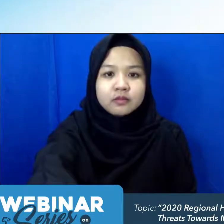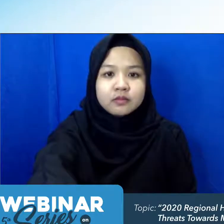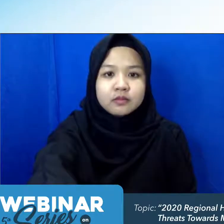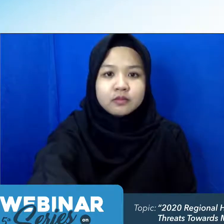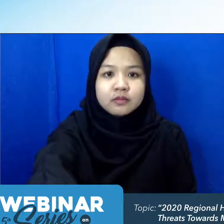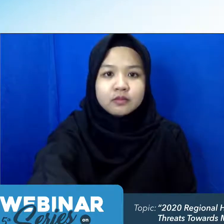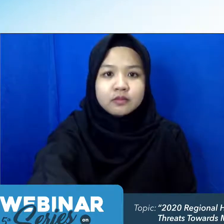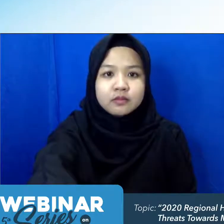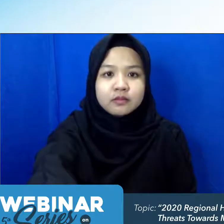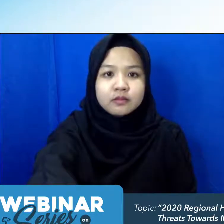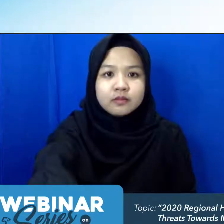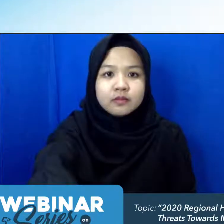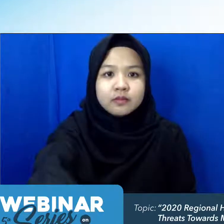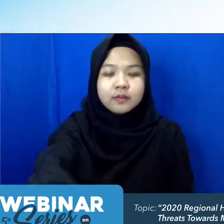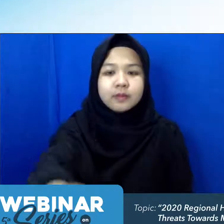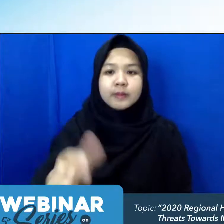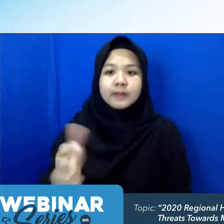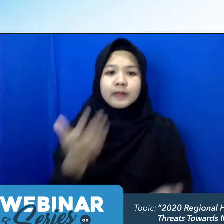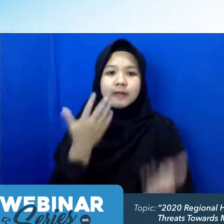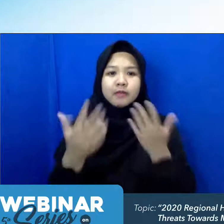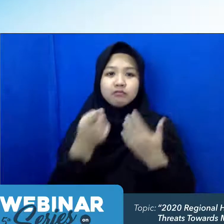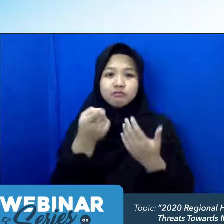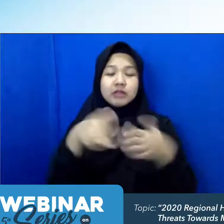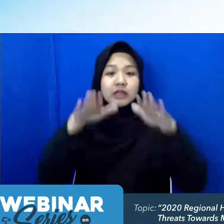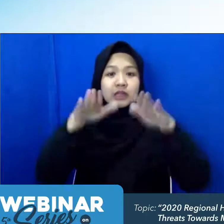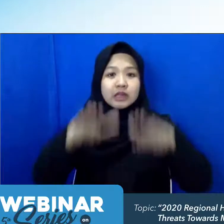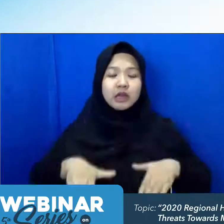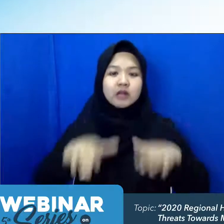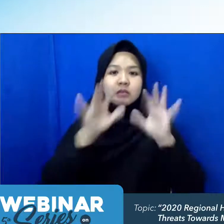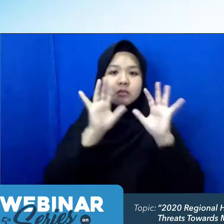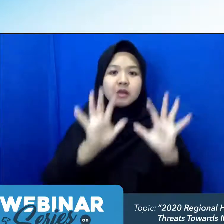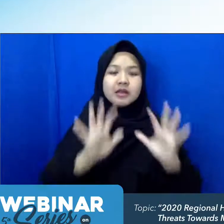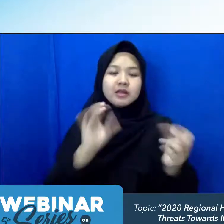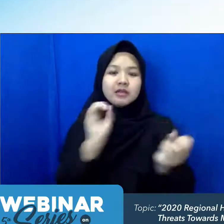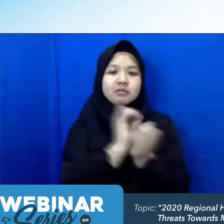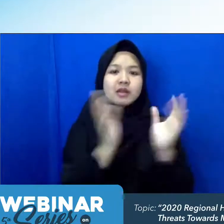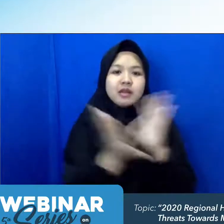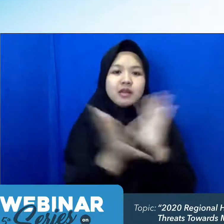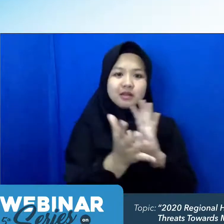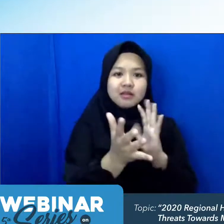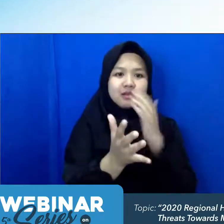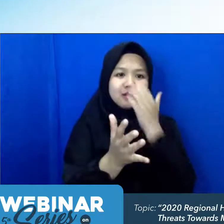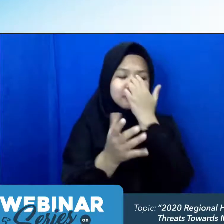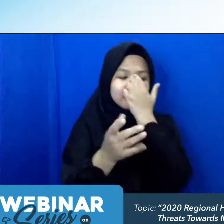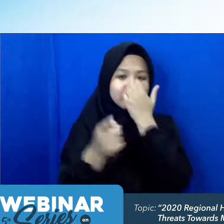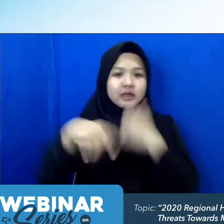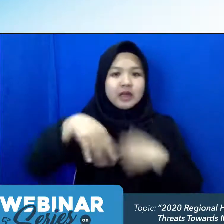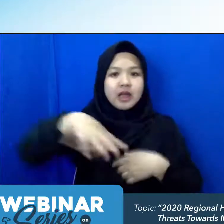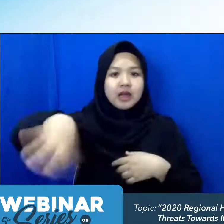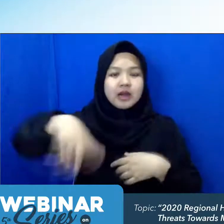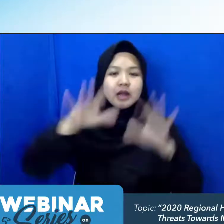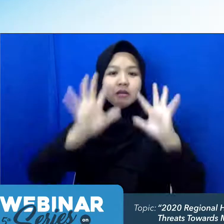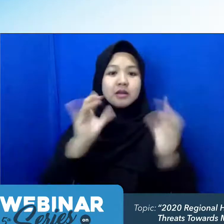And I guess maybe to think of it as, are you living in a multiple hazard area, as a yes, no question?